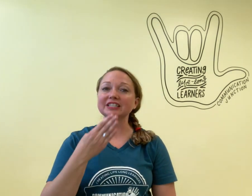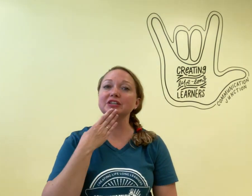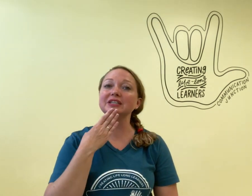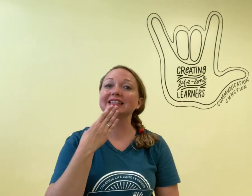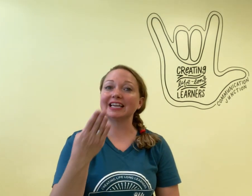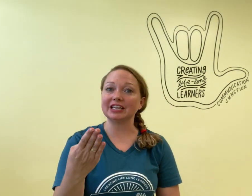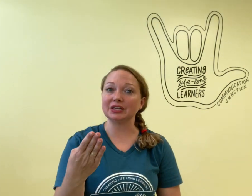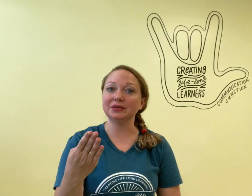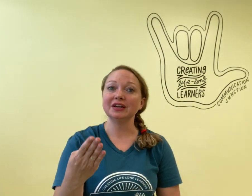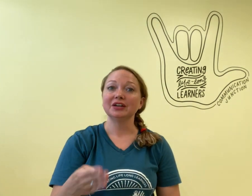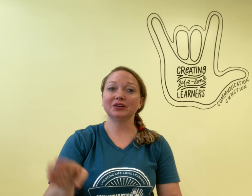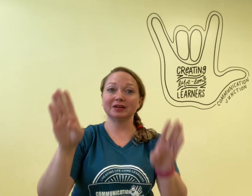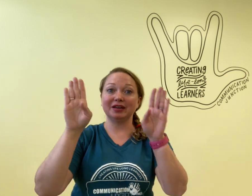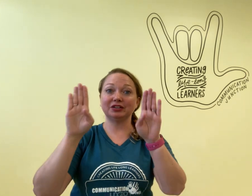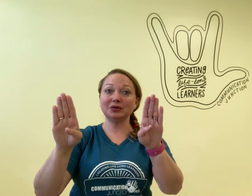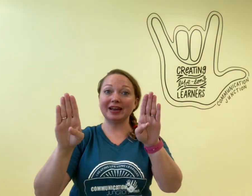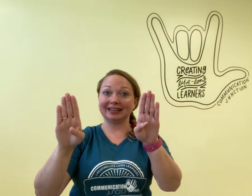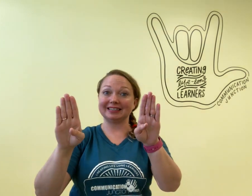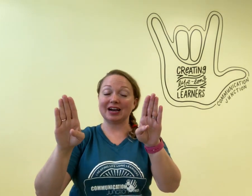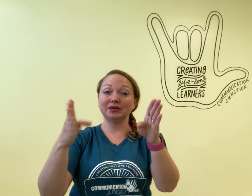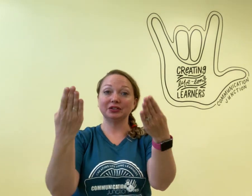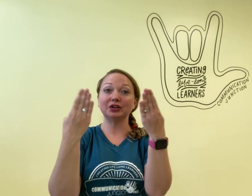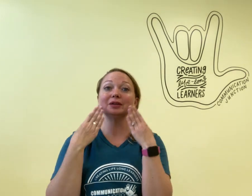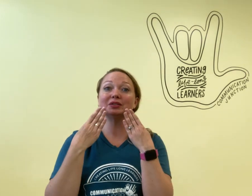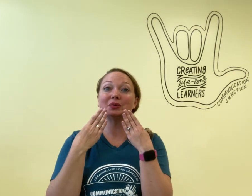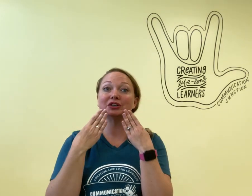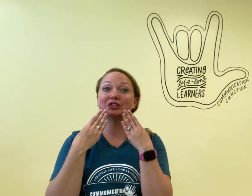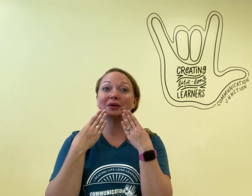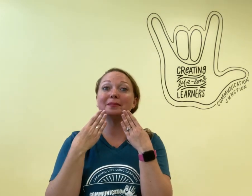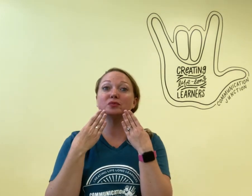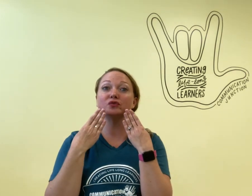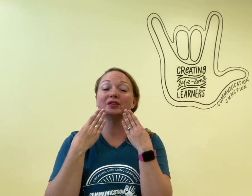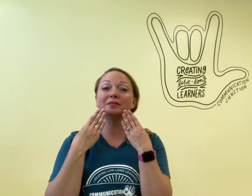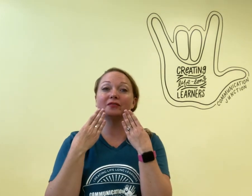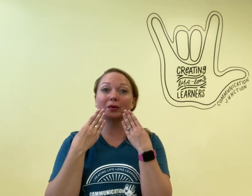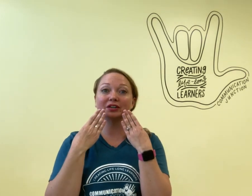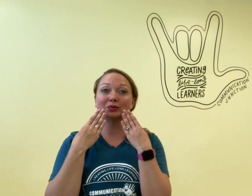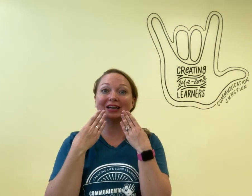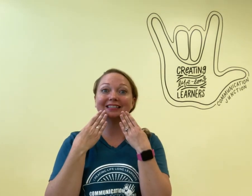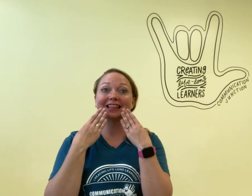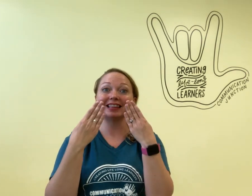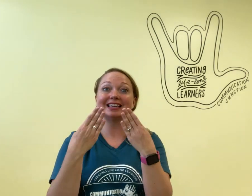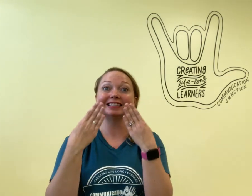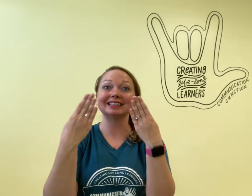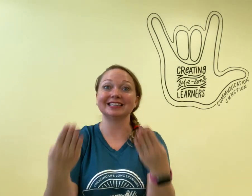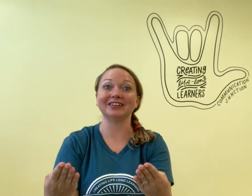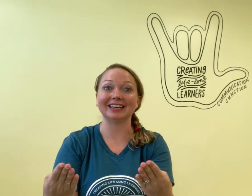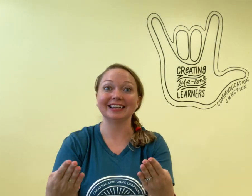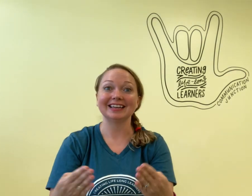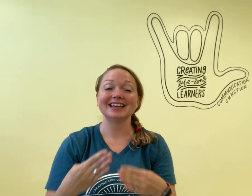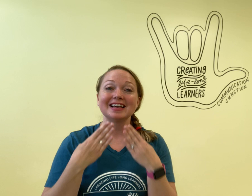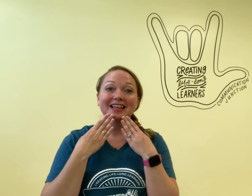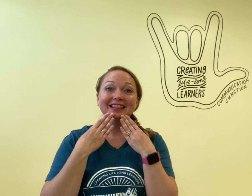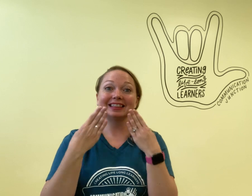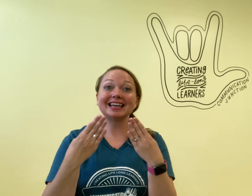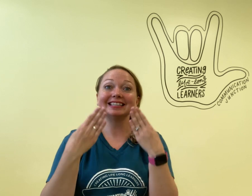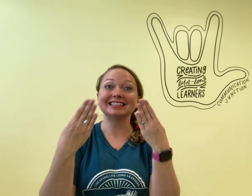did thank you, you're gonna make two hands now, turn them towards you, and move them forward twice. Thanksgiving.